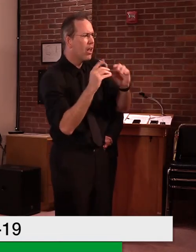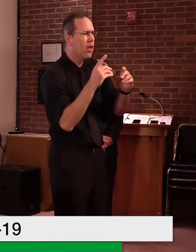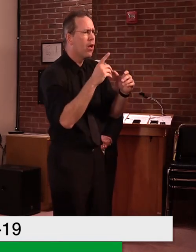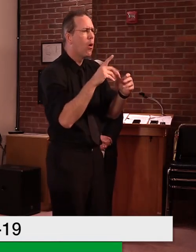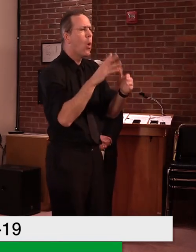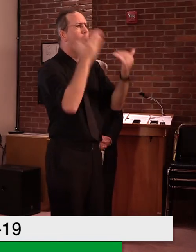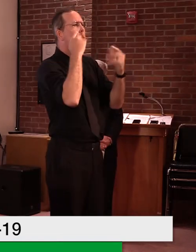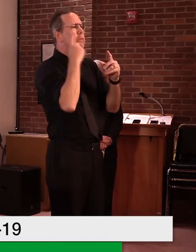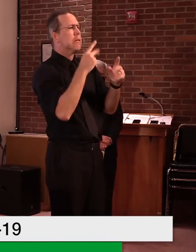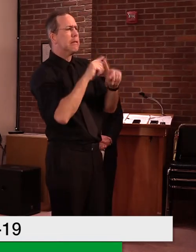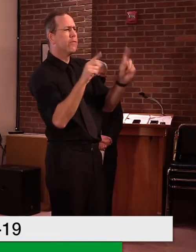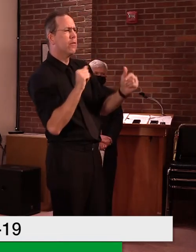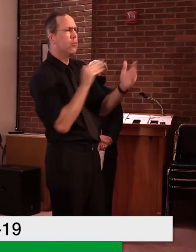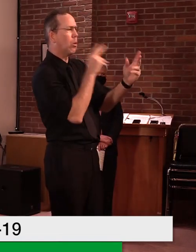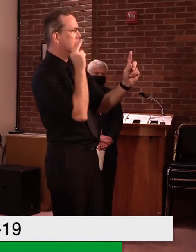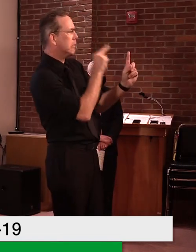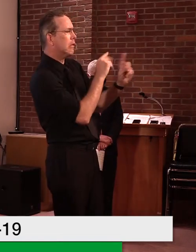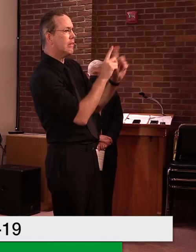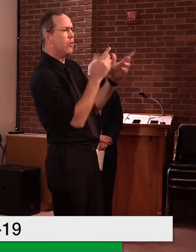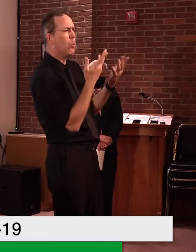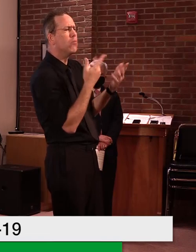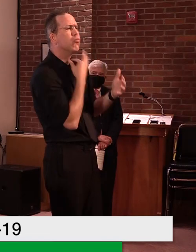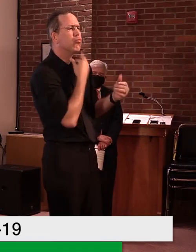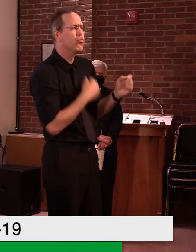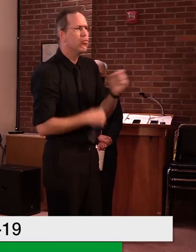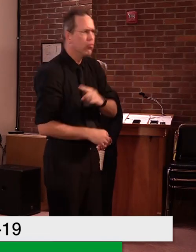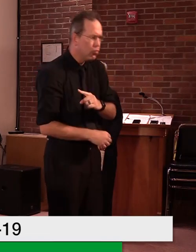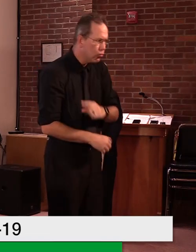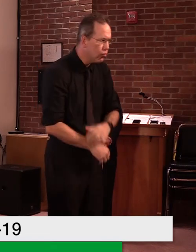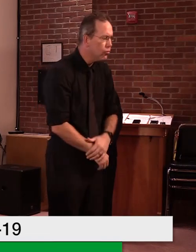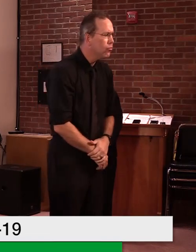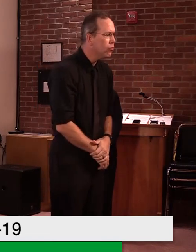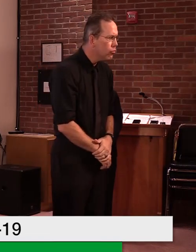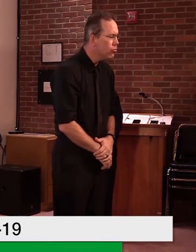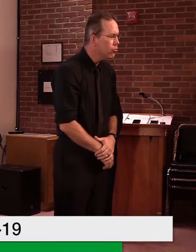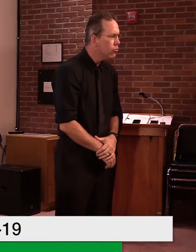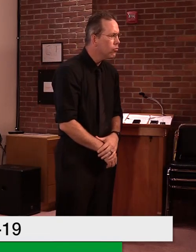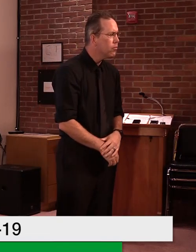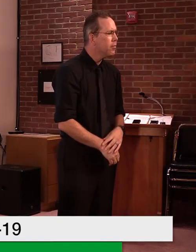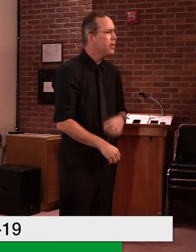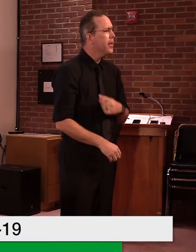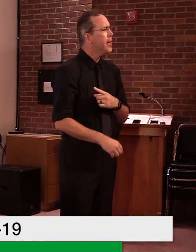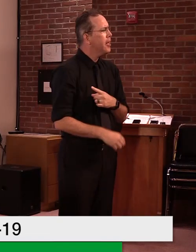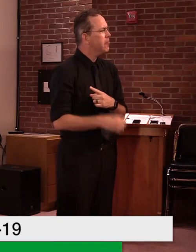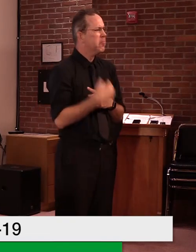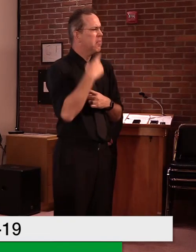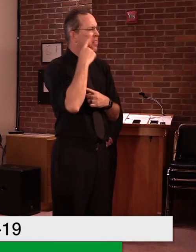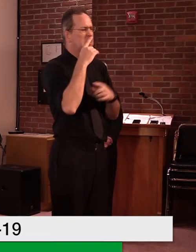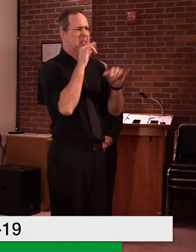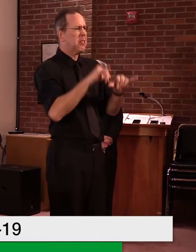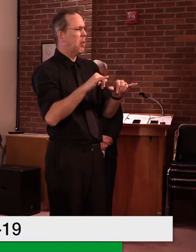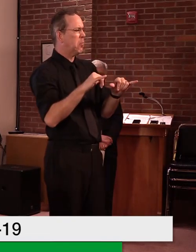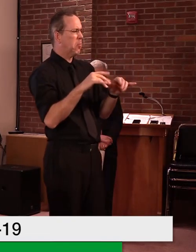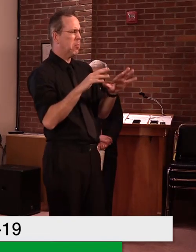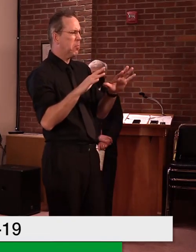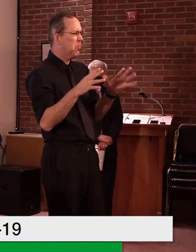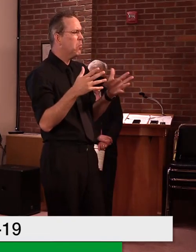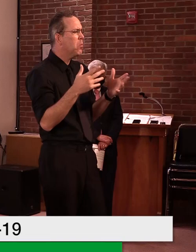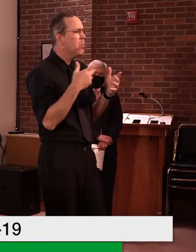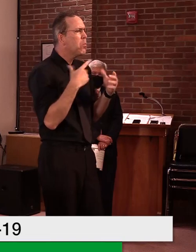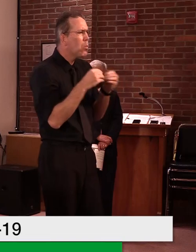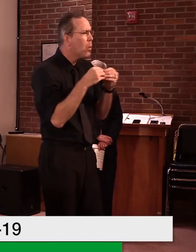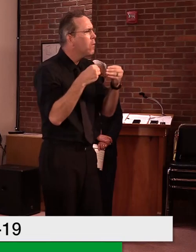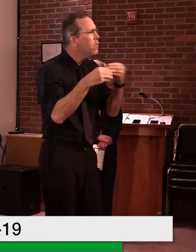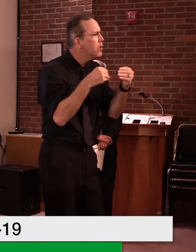guidance is the best approach, giving people the flexibility to do the right thing. And we're highly compliant